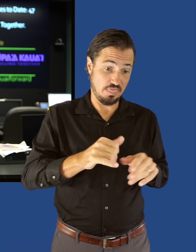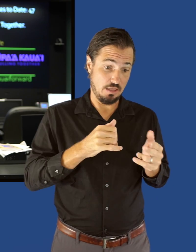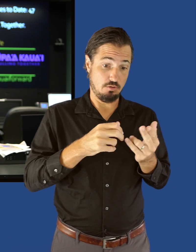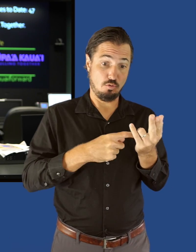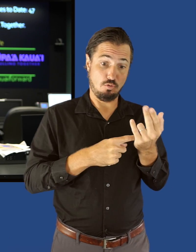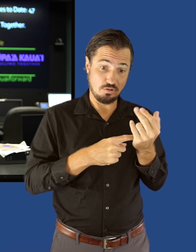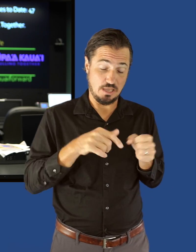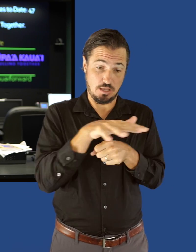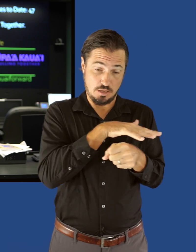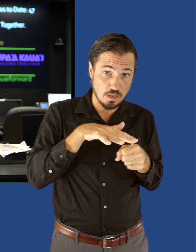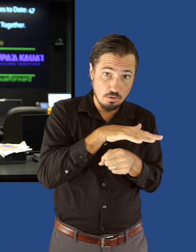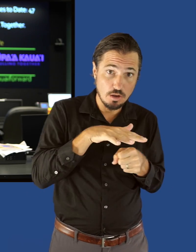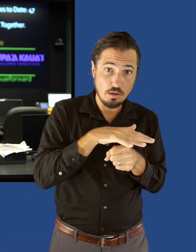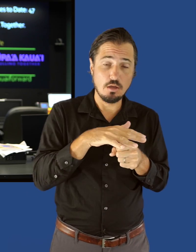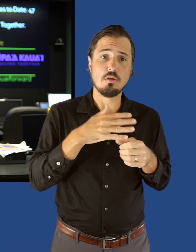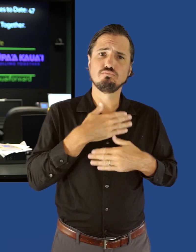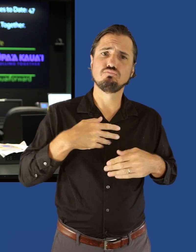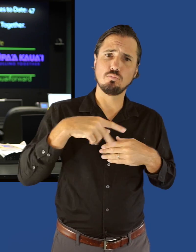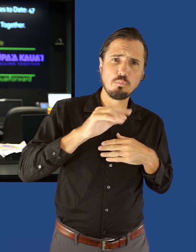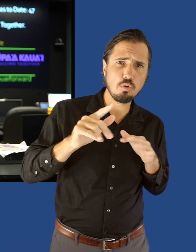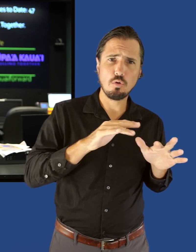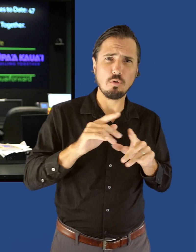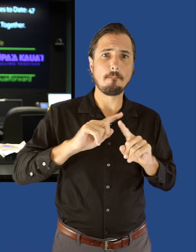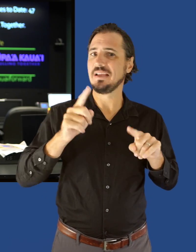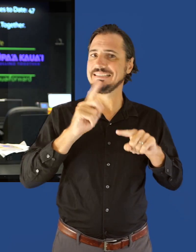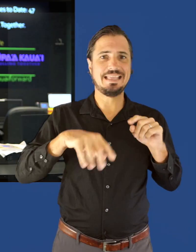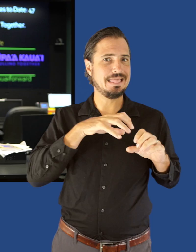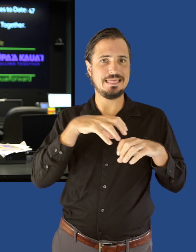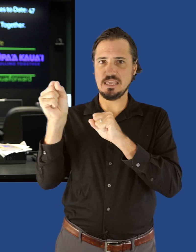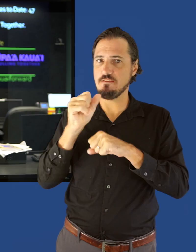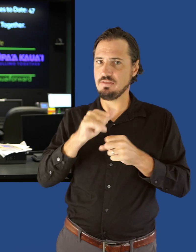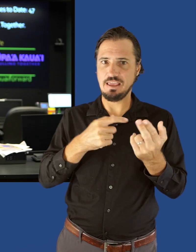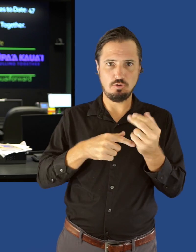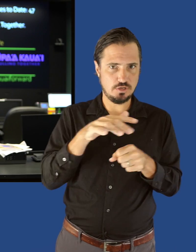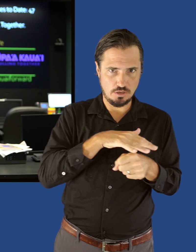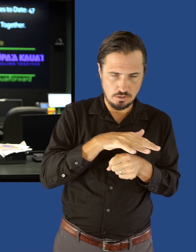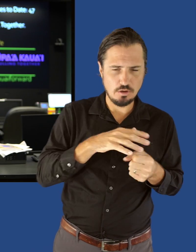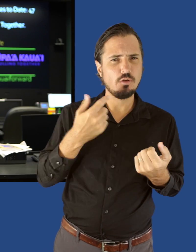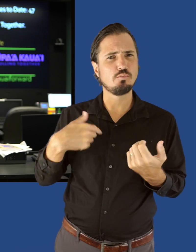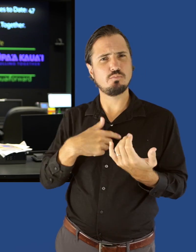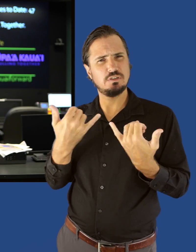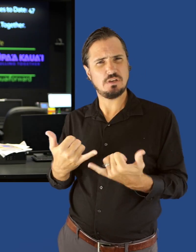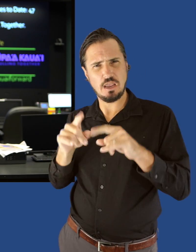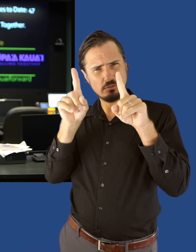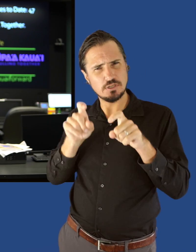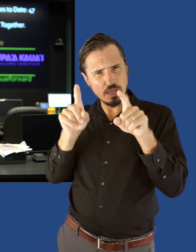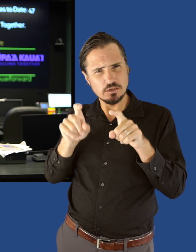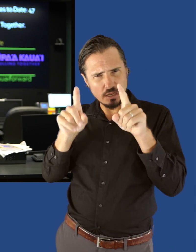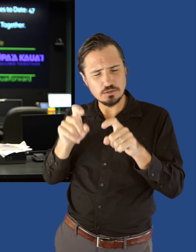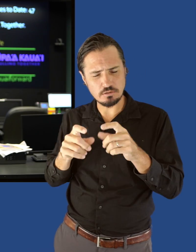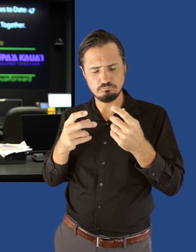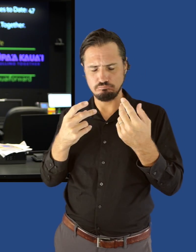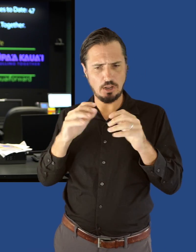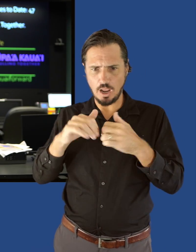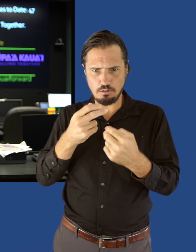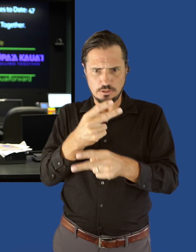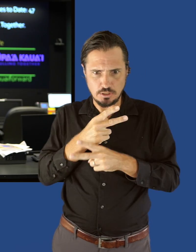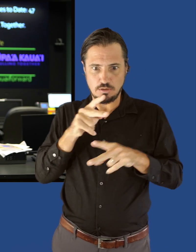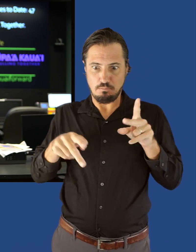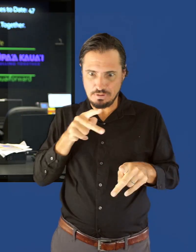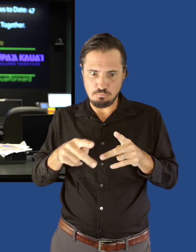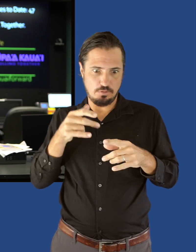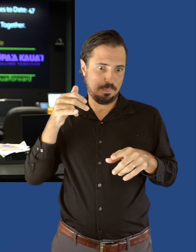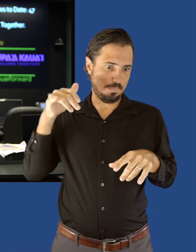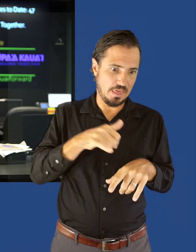prevent the spread of COVID-19. We are testing different technologies that will manage visitors in those resorts